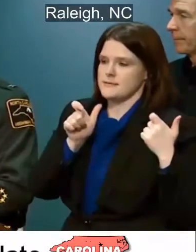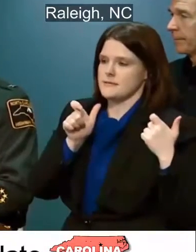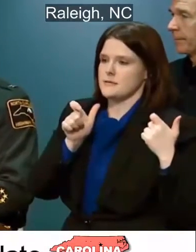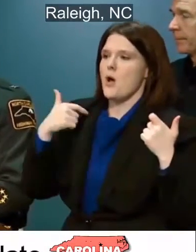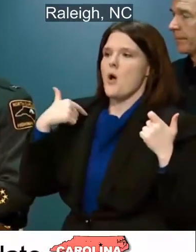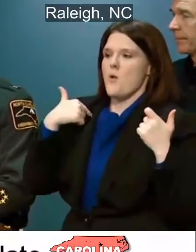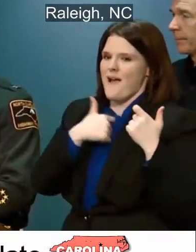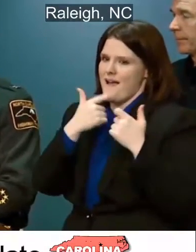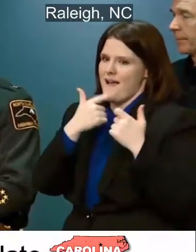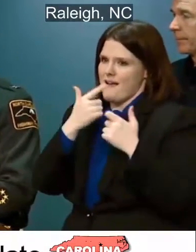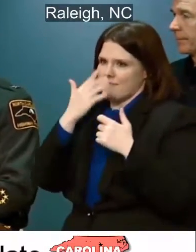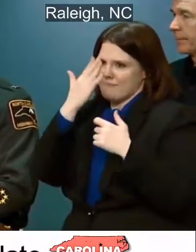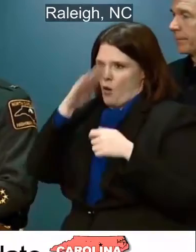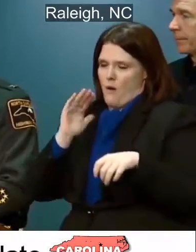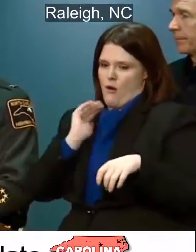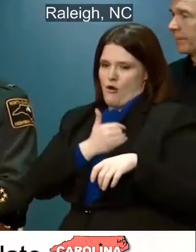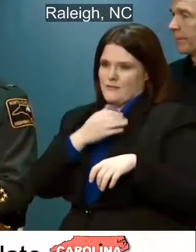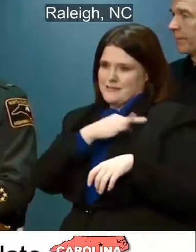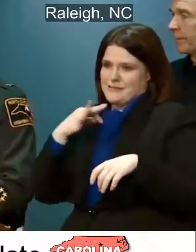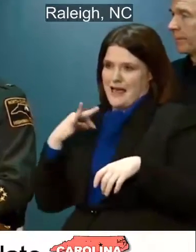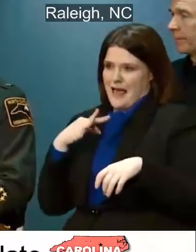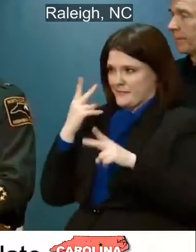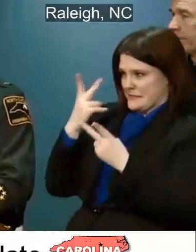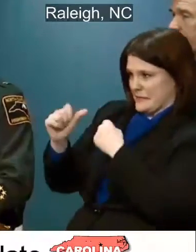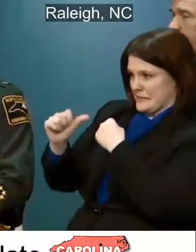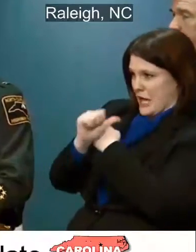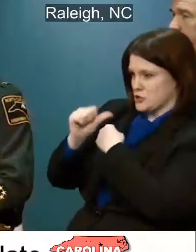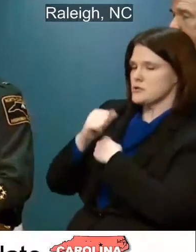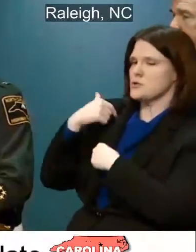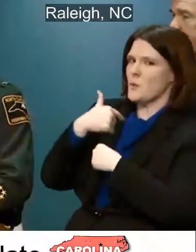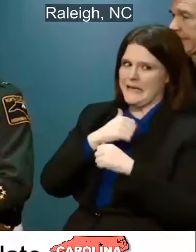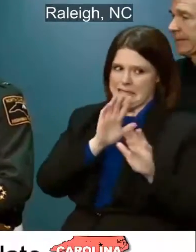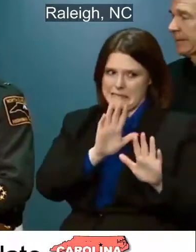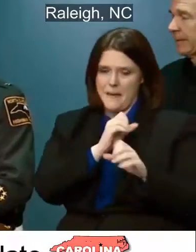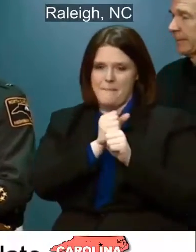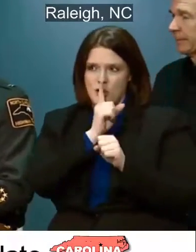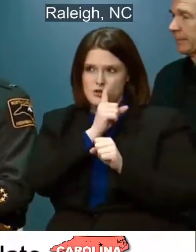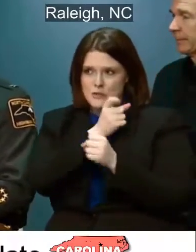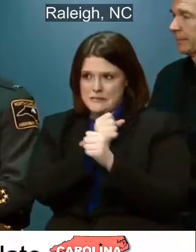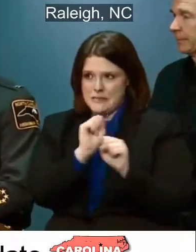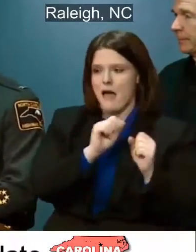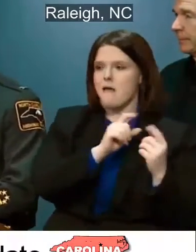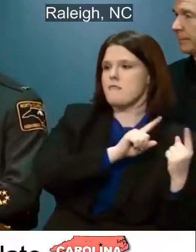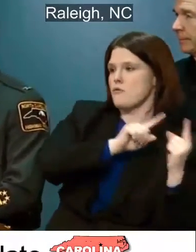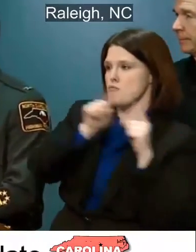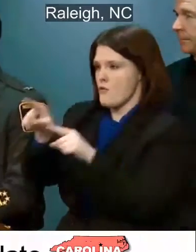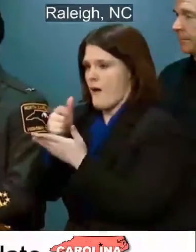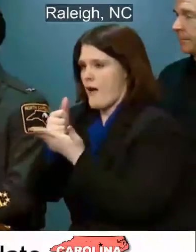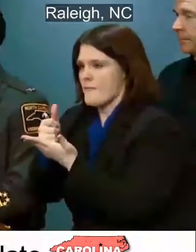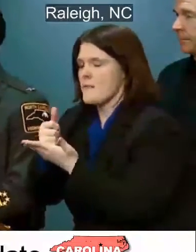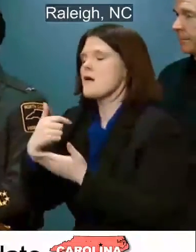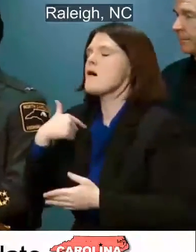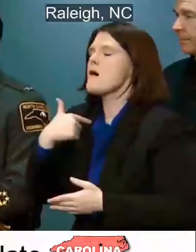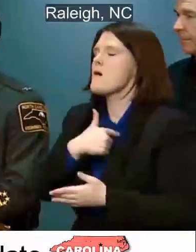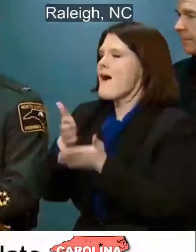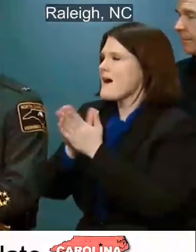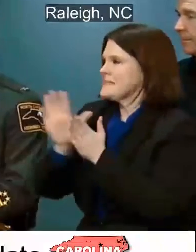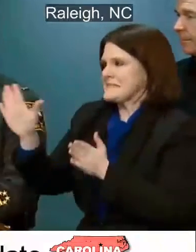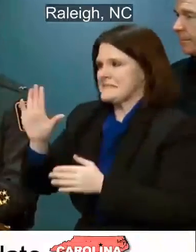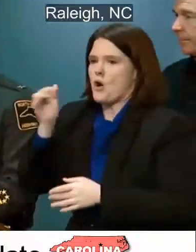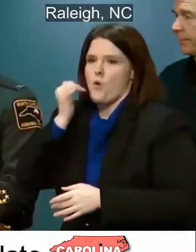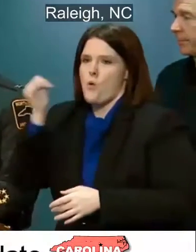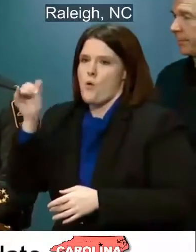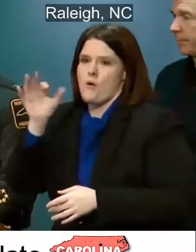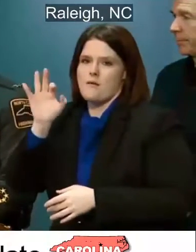putting our own emergency responders at risk. We're asking everyone to please refrain from calling